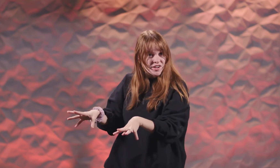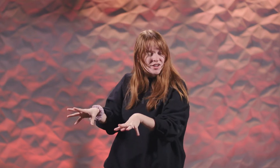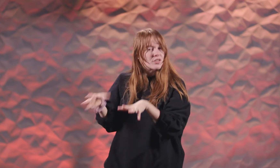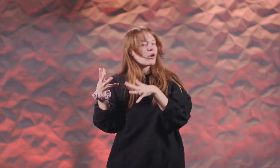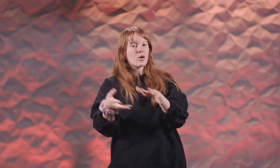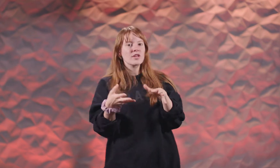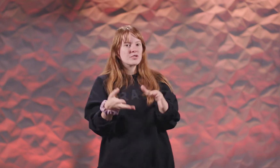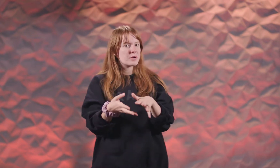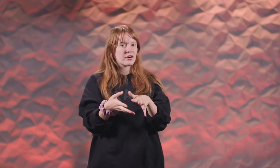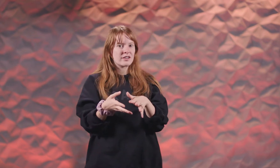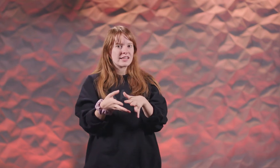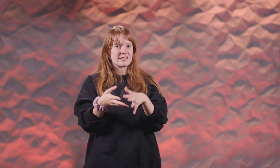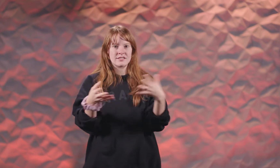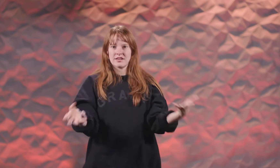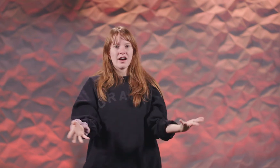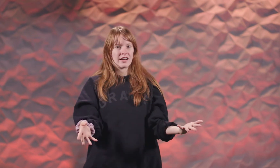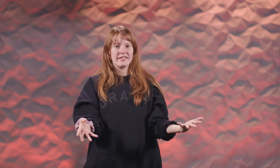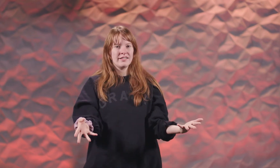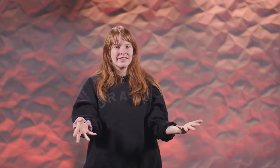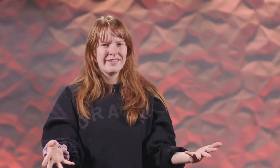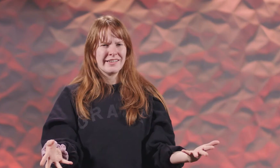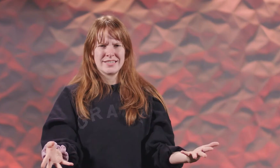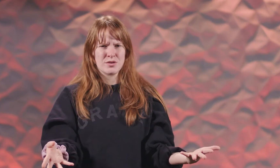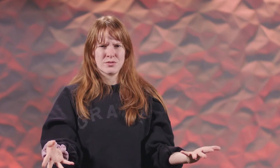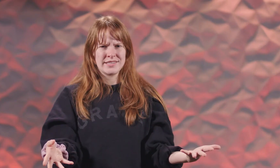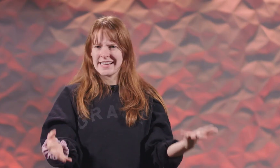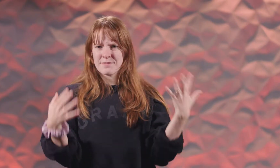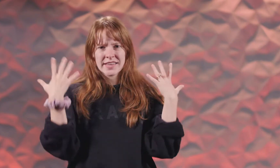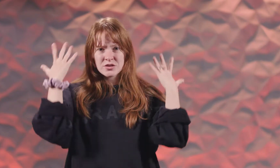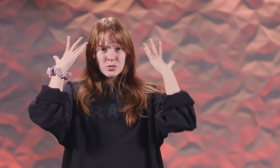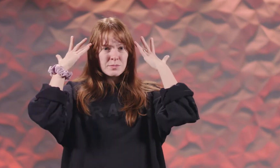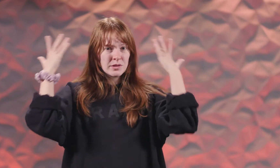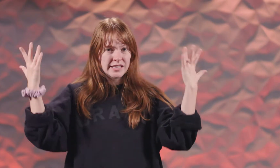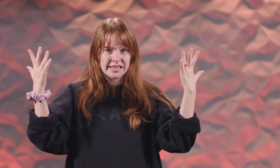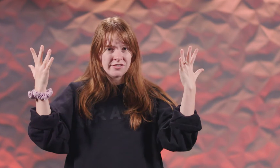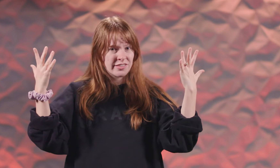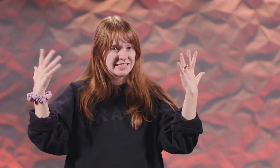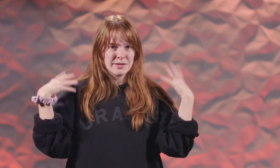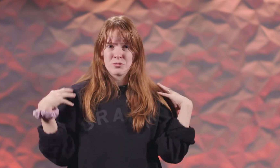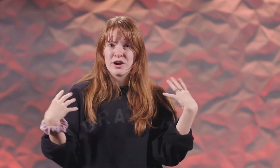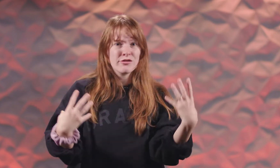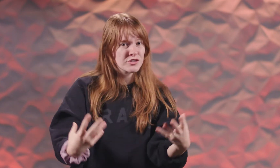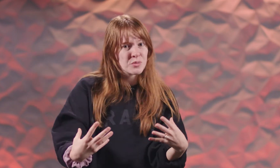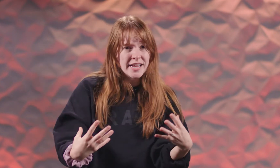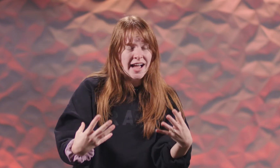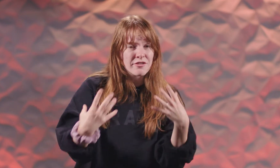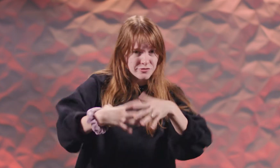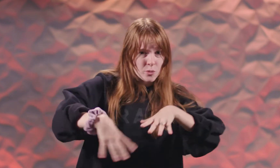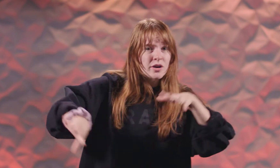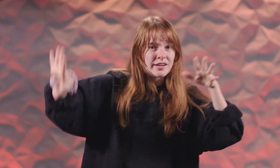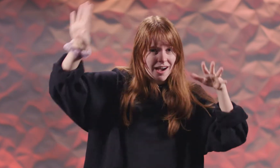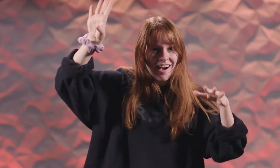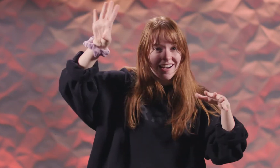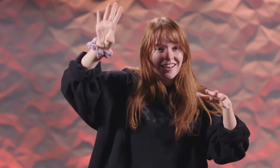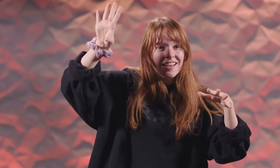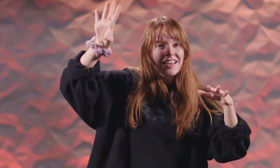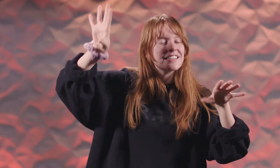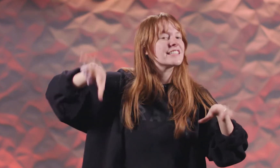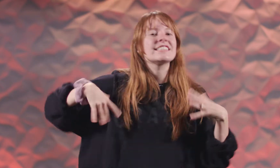the Holy Spirit is God. And so the same things we believe and the same reverence we have for God, it's the